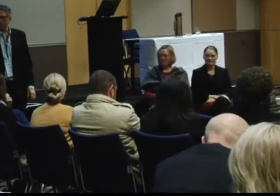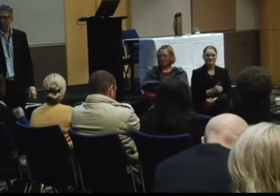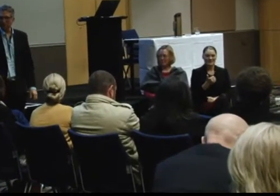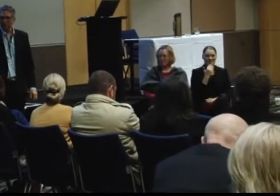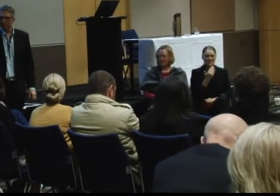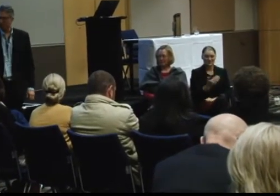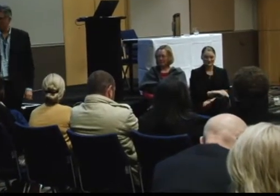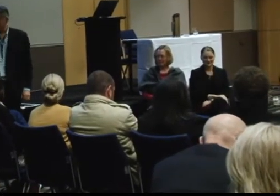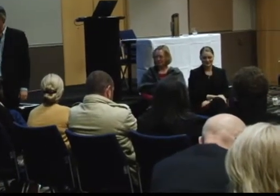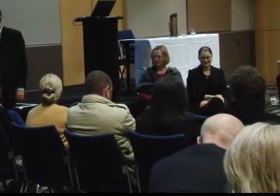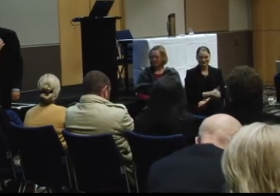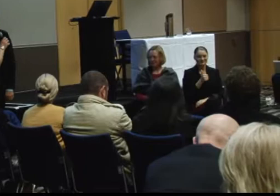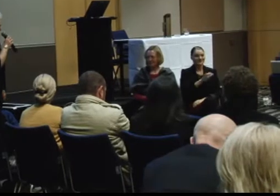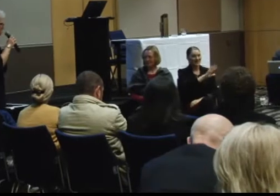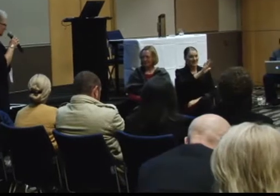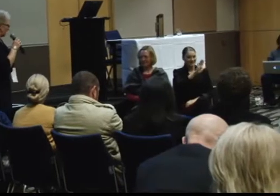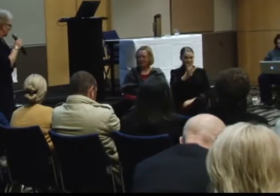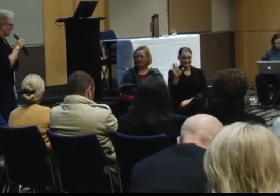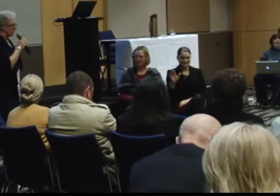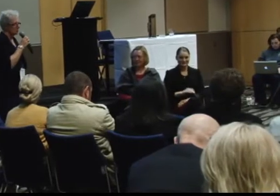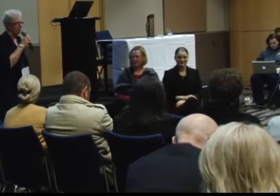Thank you. Kia ora koutou.